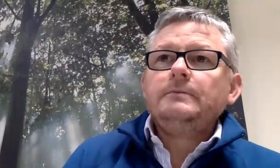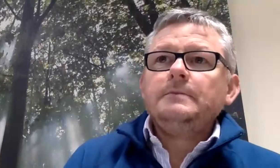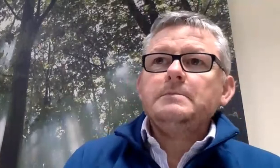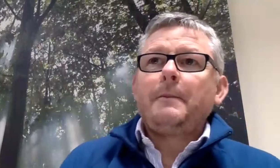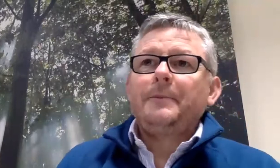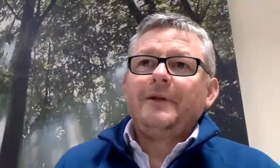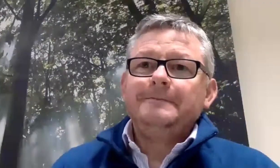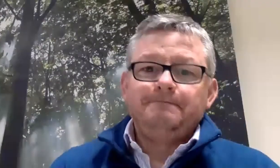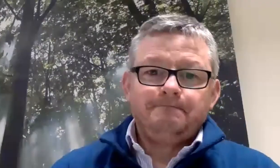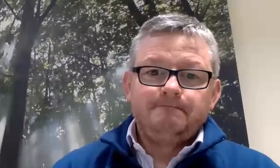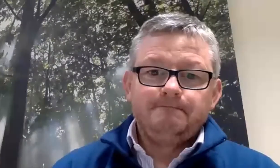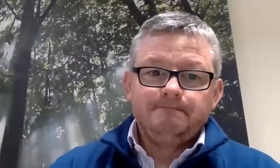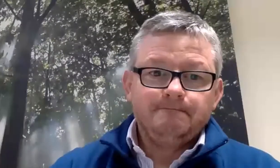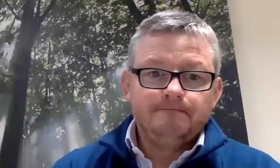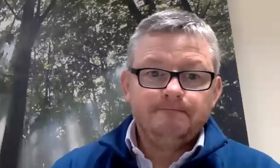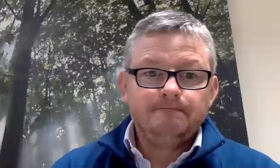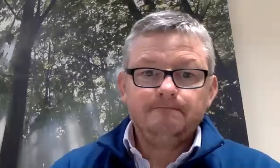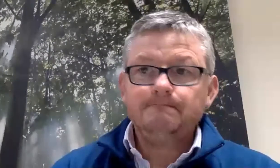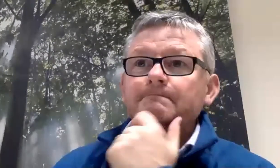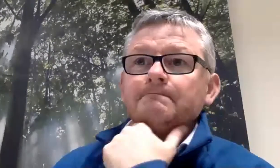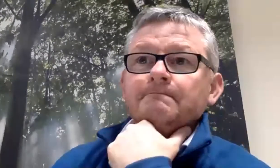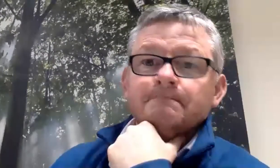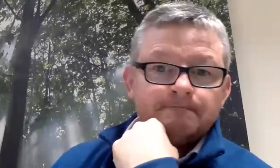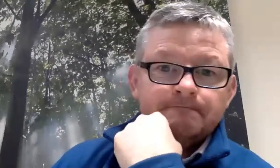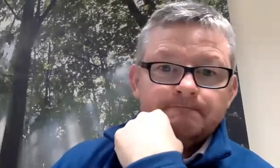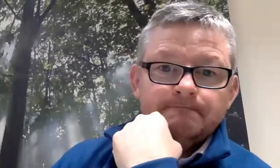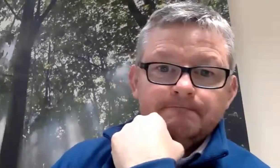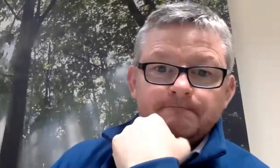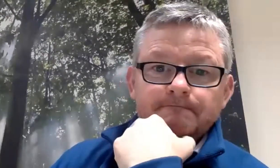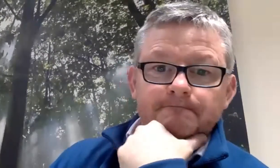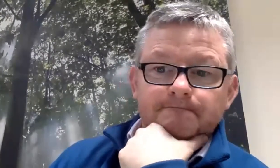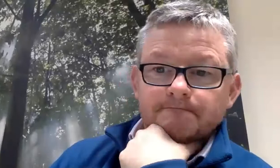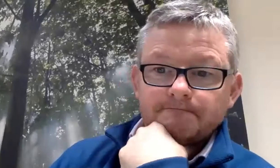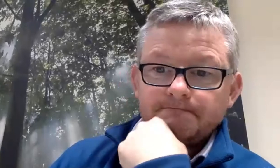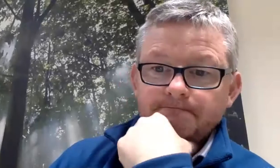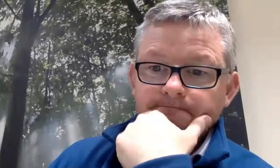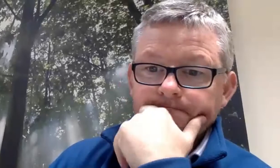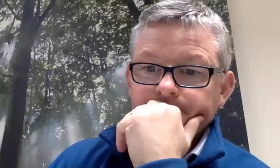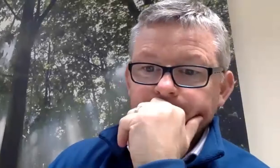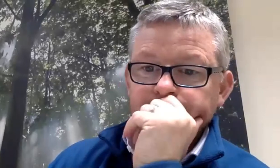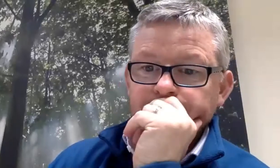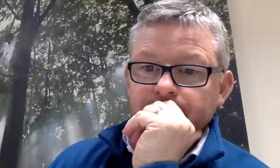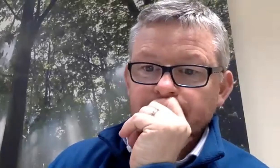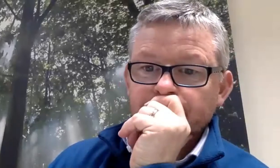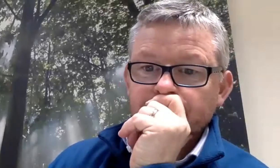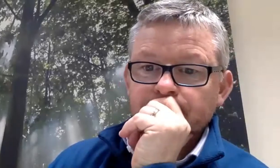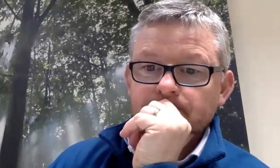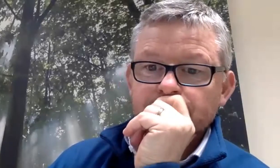that's required to make the transitions from one language to another are very similar processes that we're engaged in when we're working on